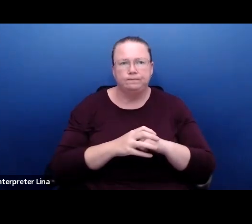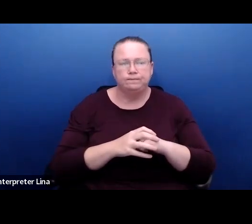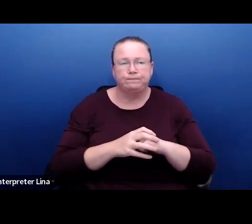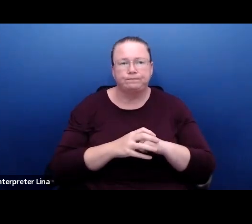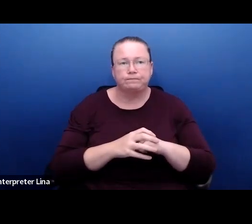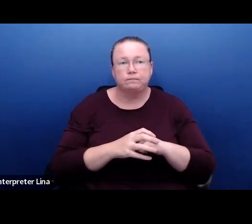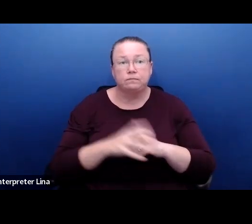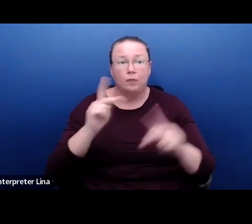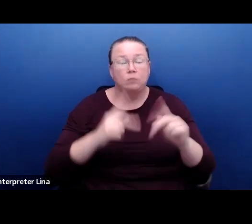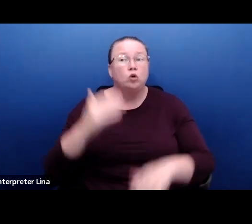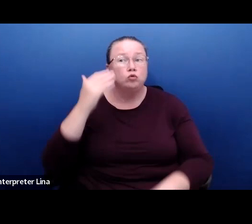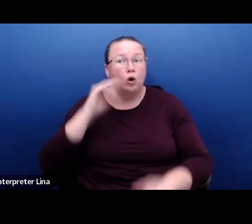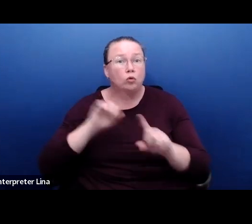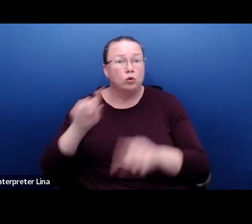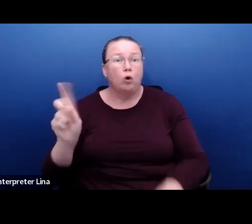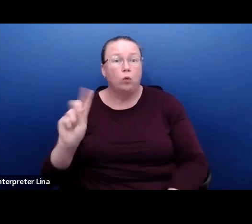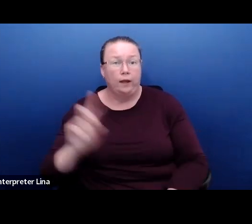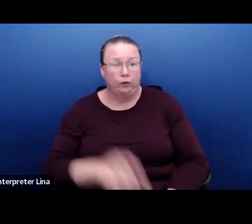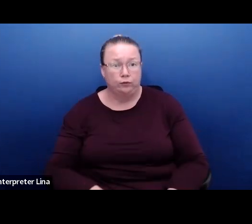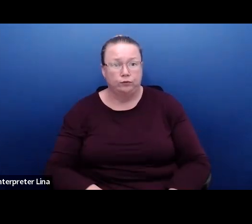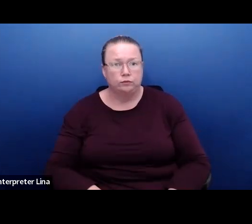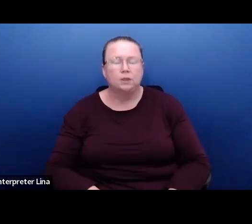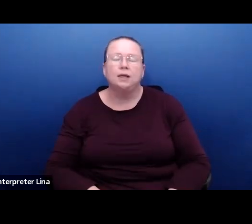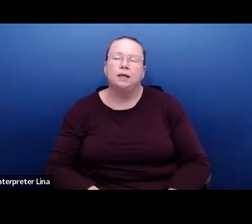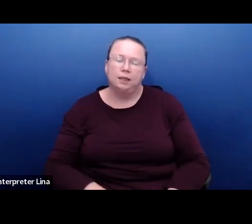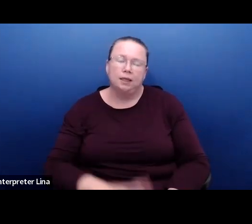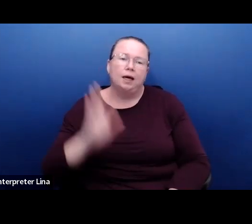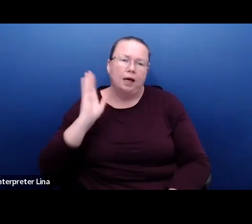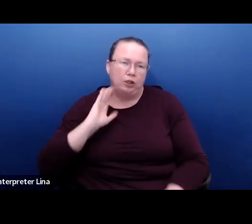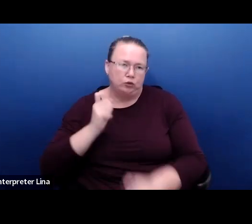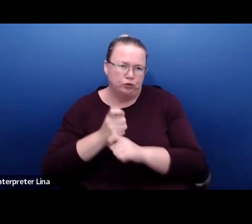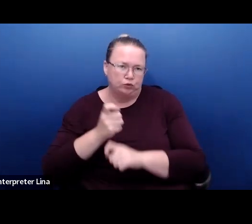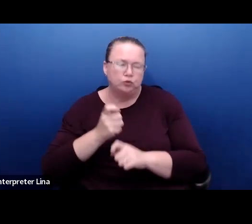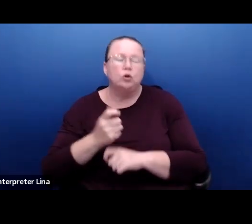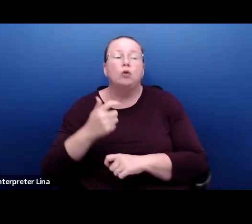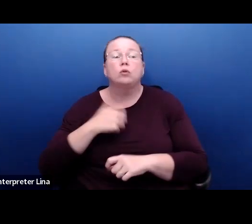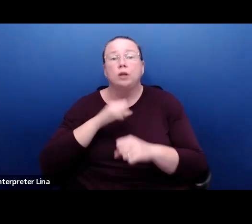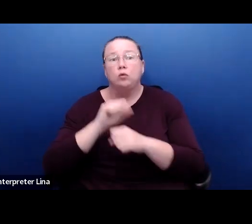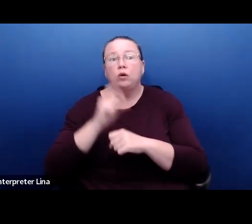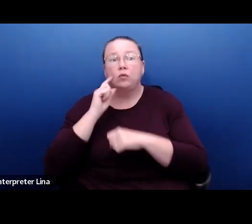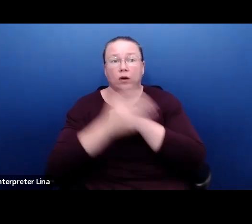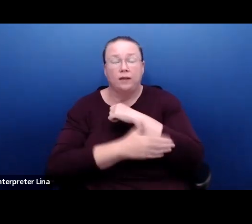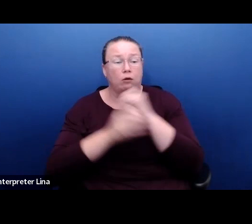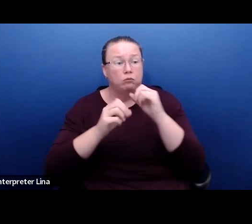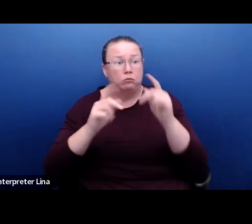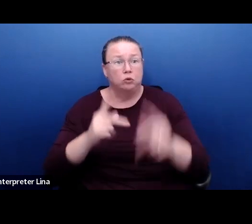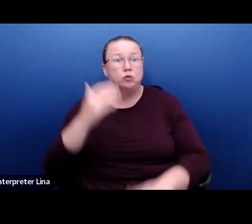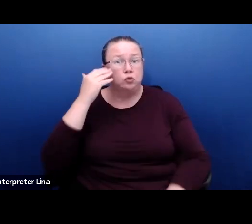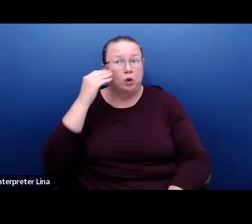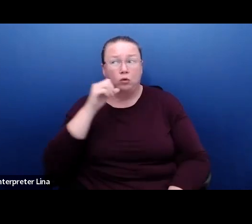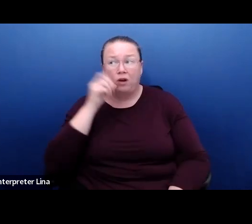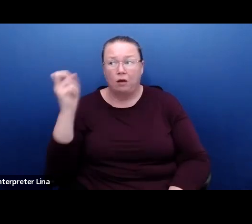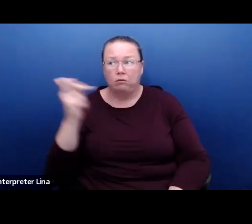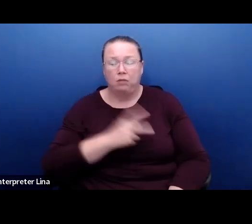Do people know where you're going? I used to joke that when I worked for the county, no one would know I did not come back from